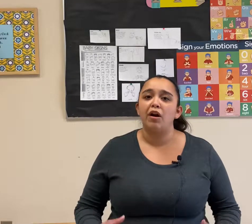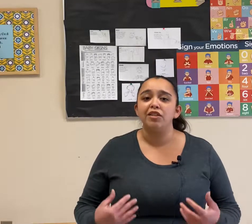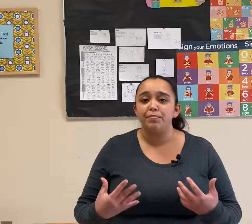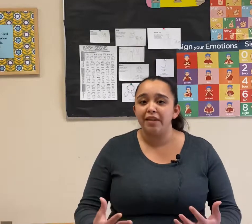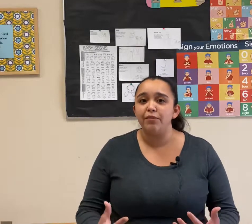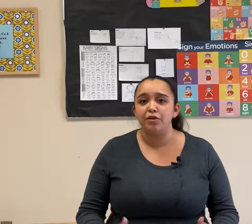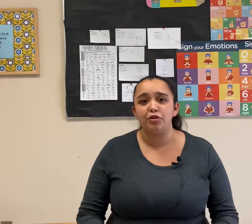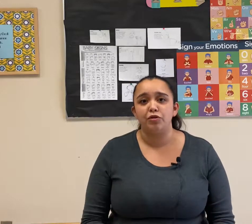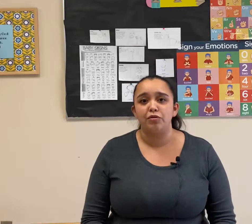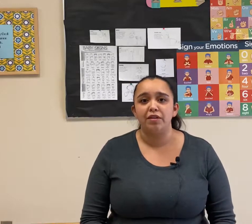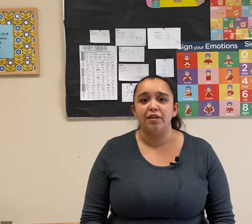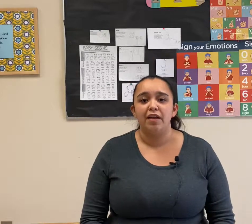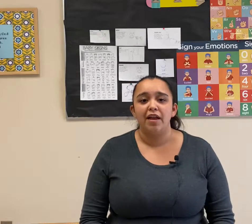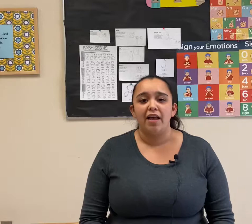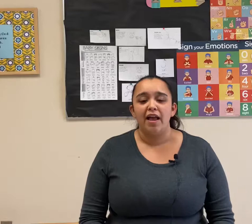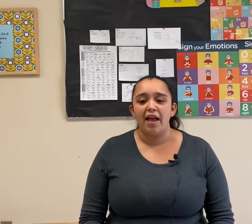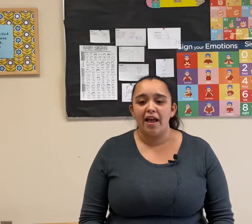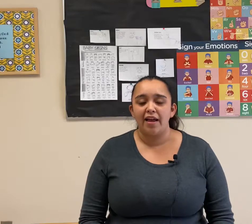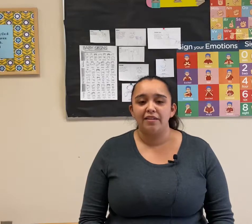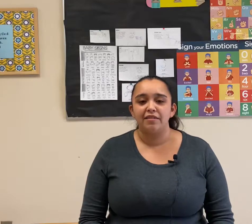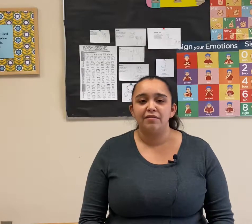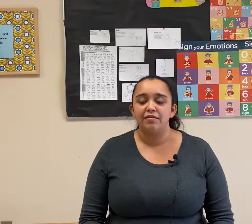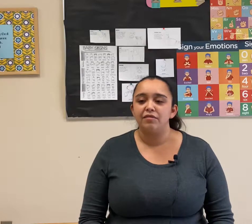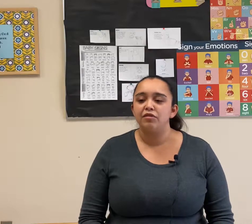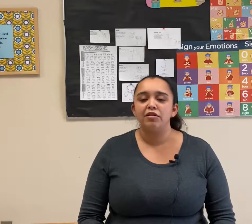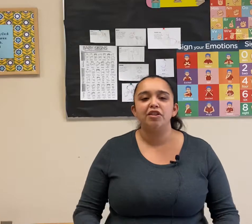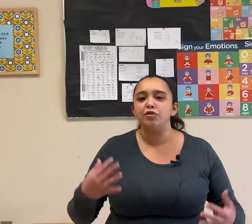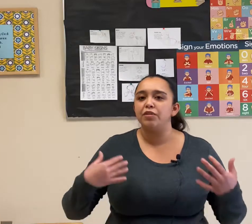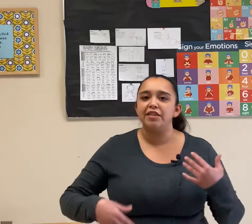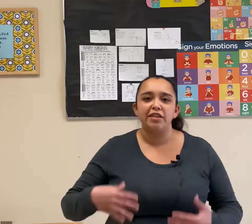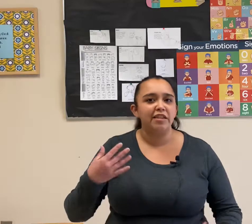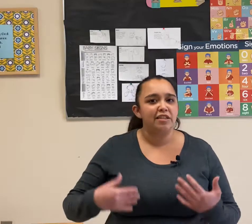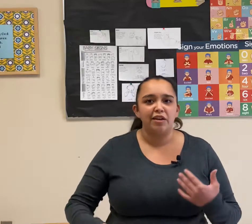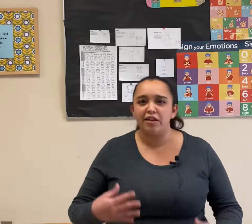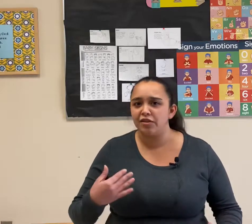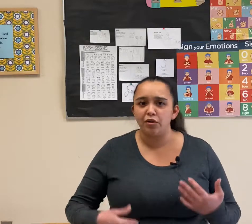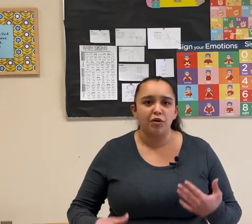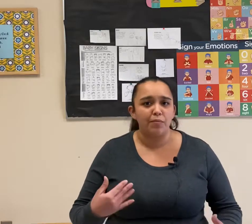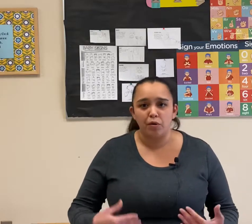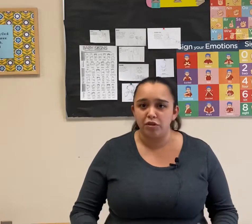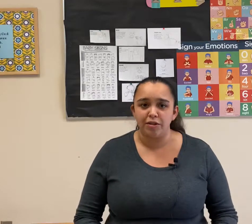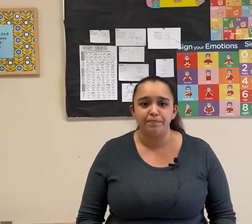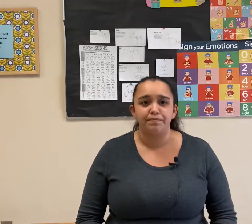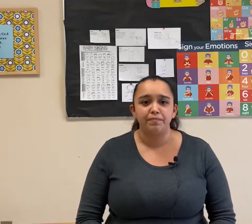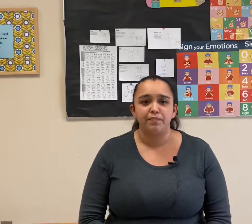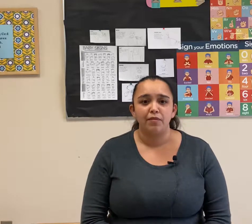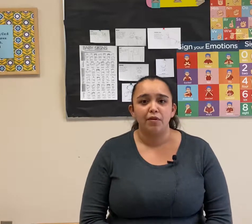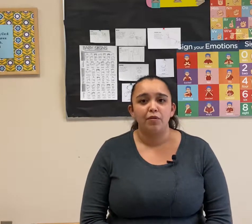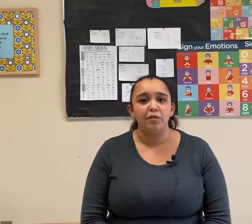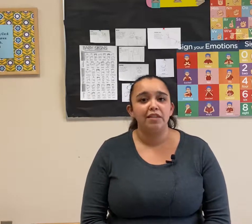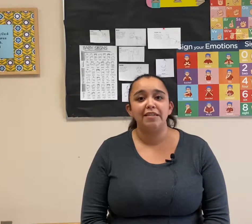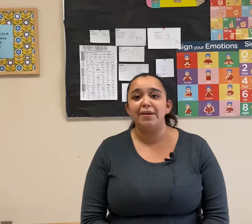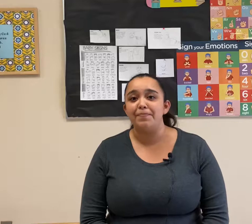play with the children, and so they just read his or her emotion, which is